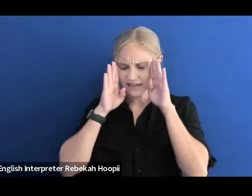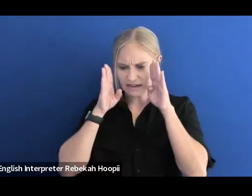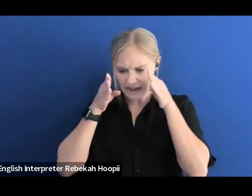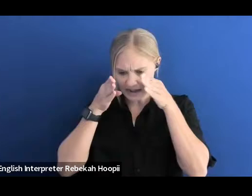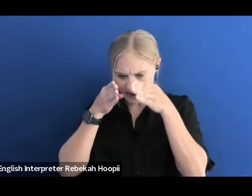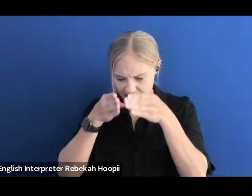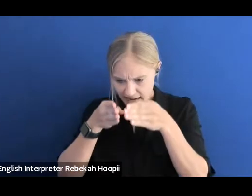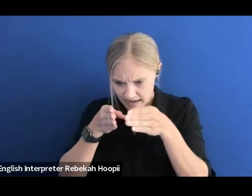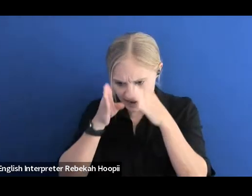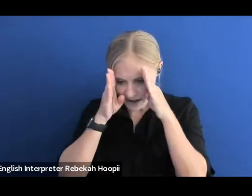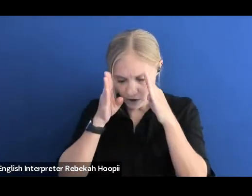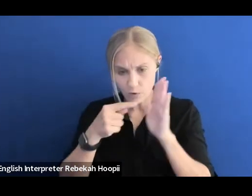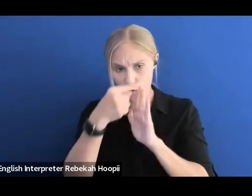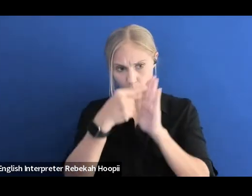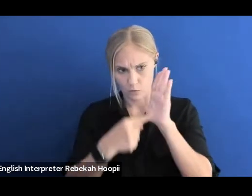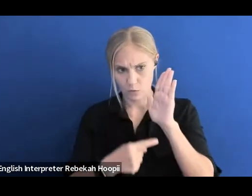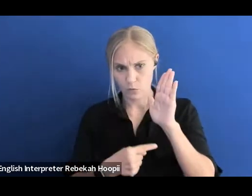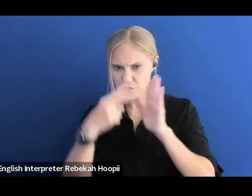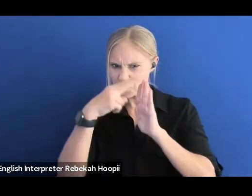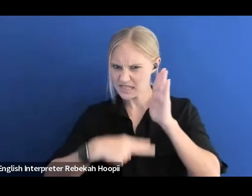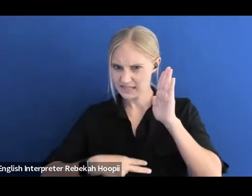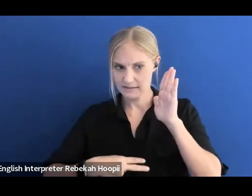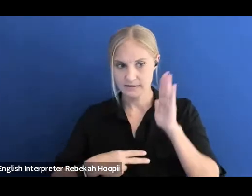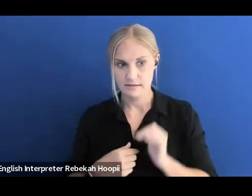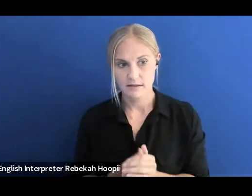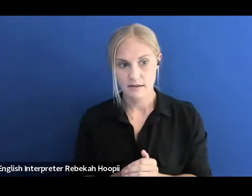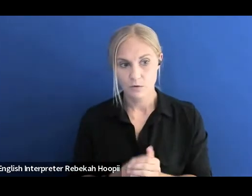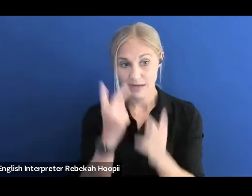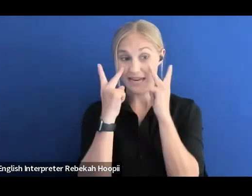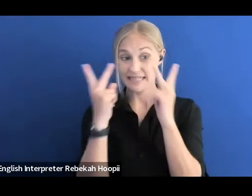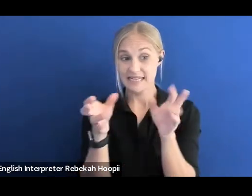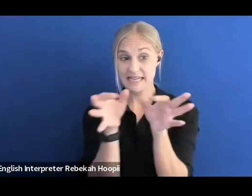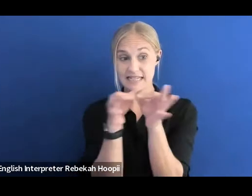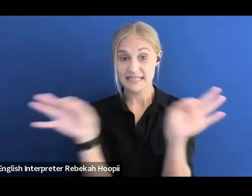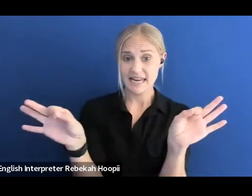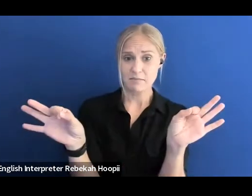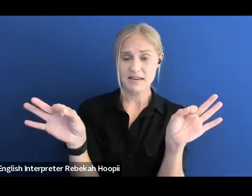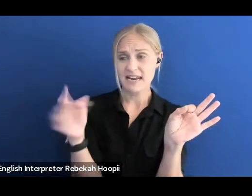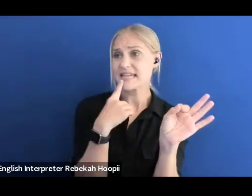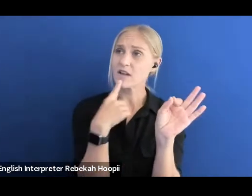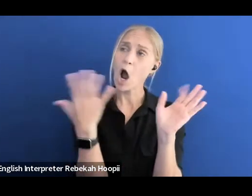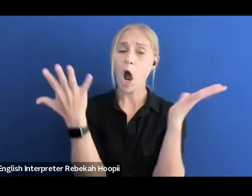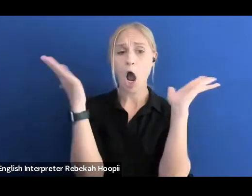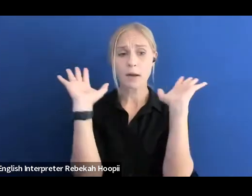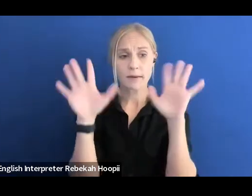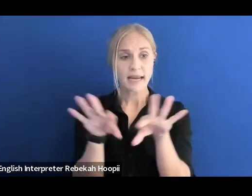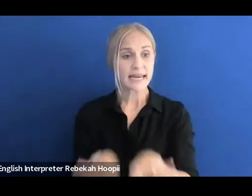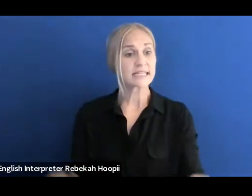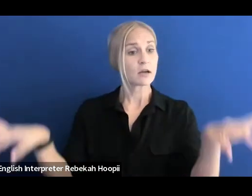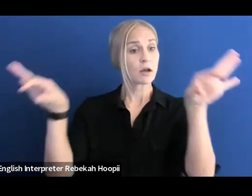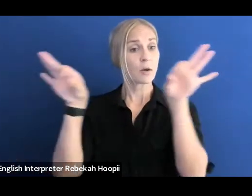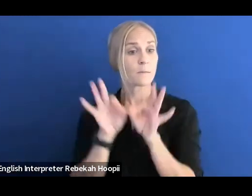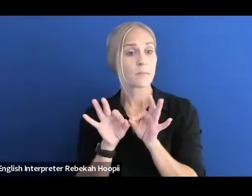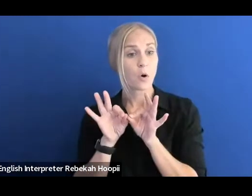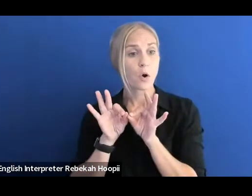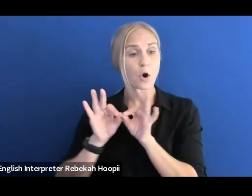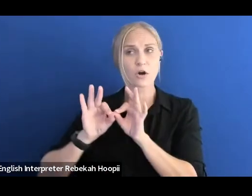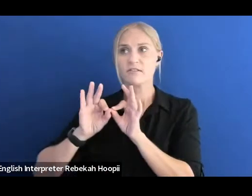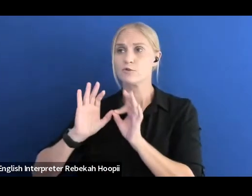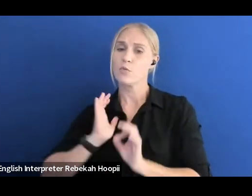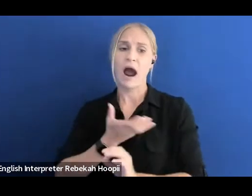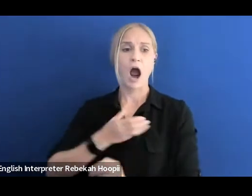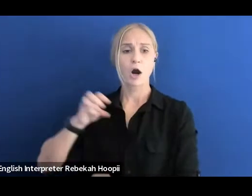What I first see is the statement of like how important it is for all of the missions in the